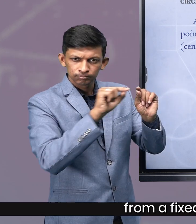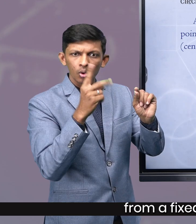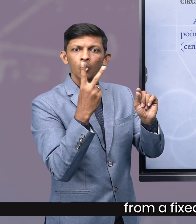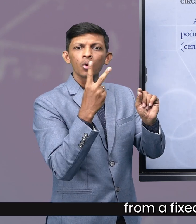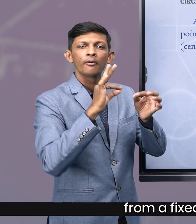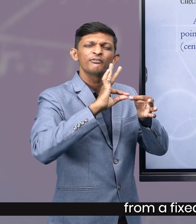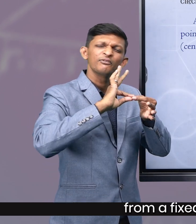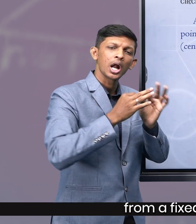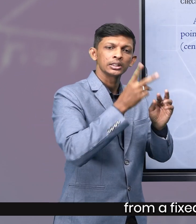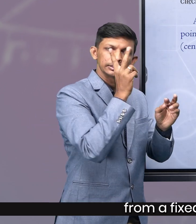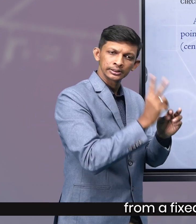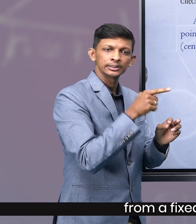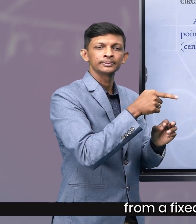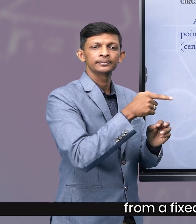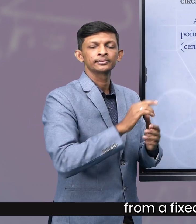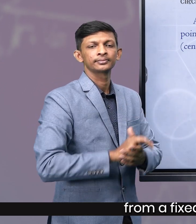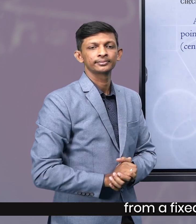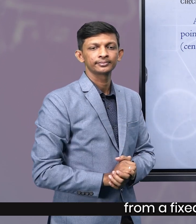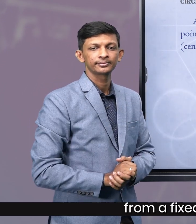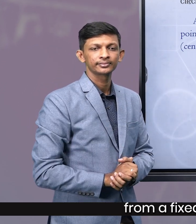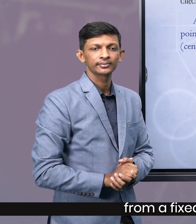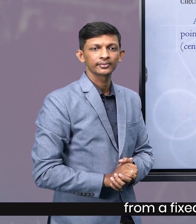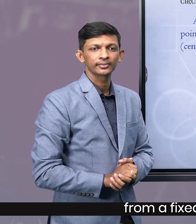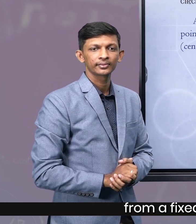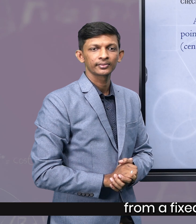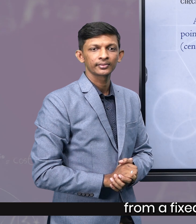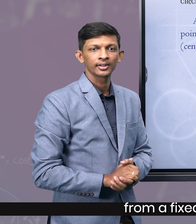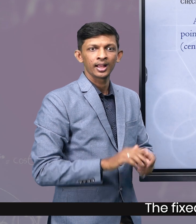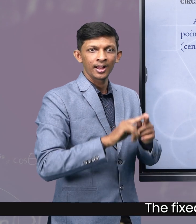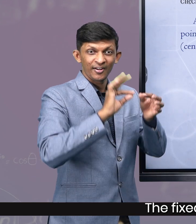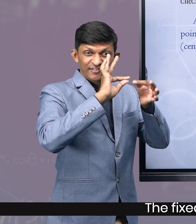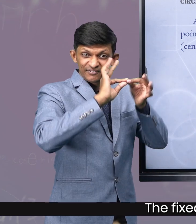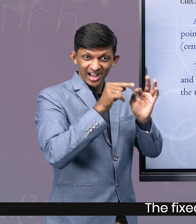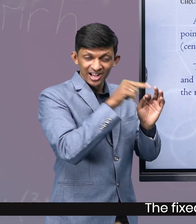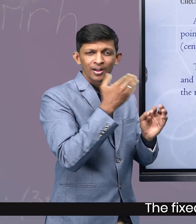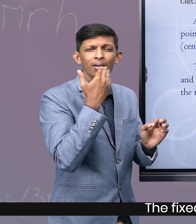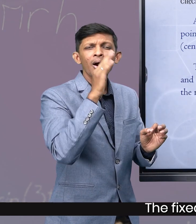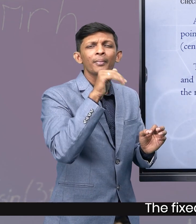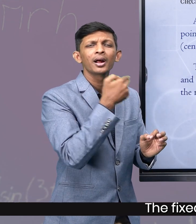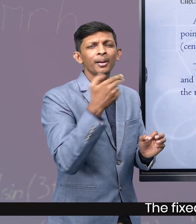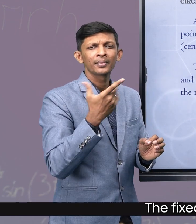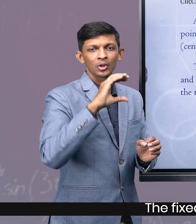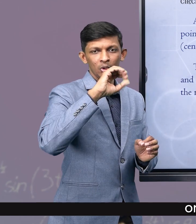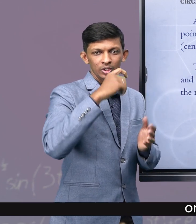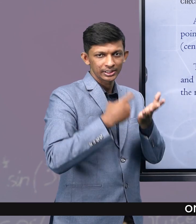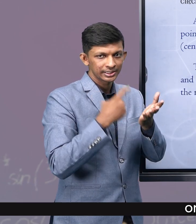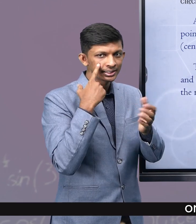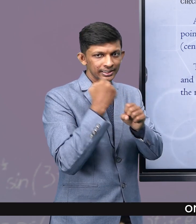from a fixed point, center, on the plane. The fixed point is called the origin or center of the